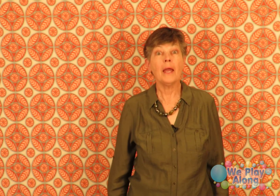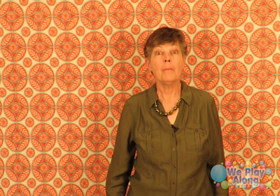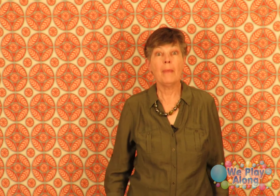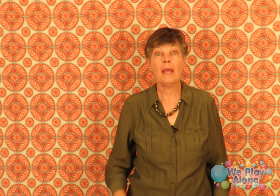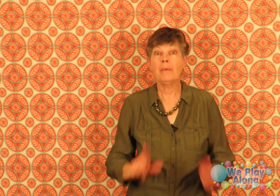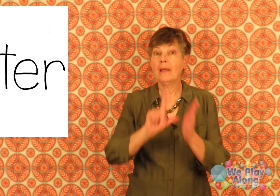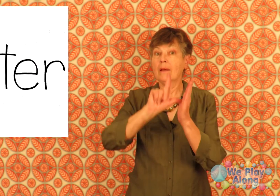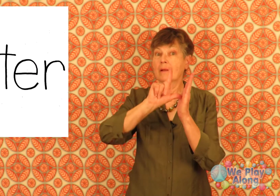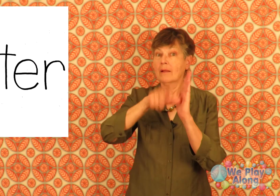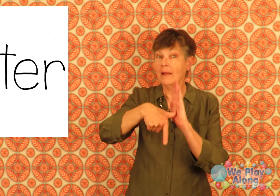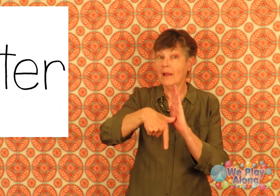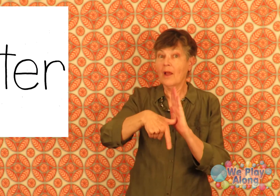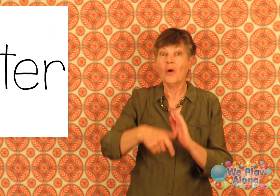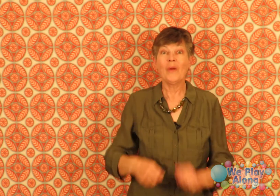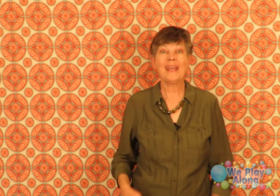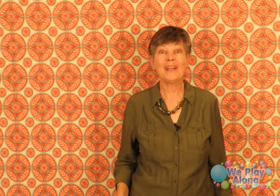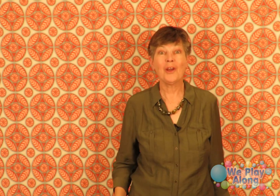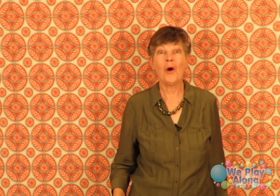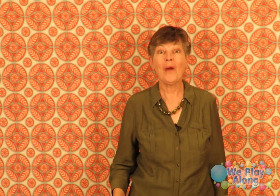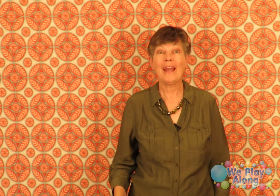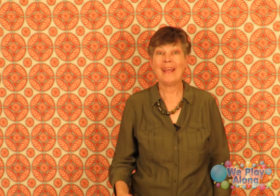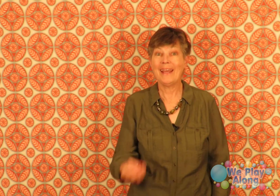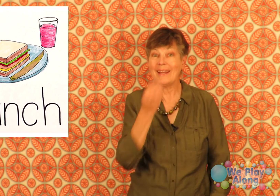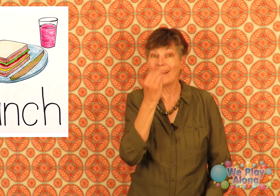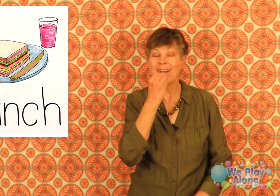Then maybe we can go and eat.